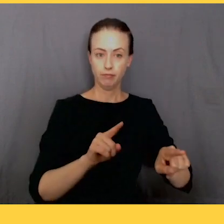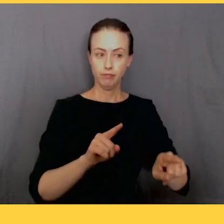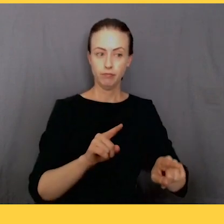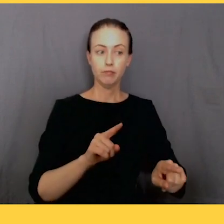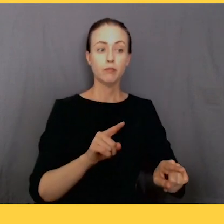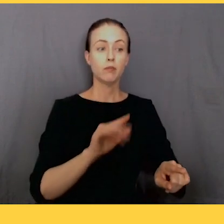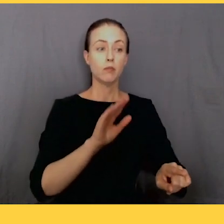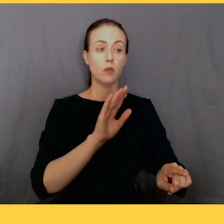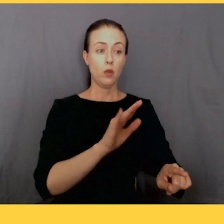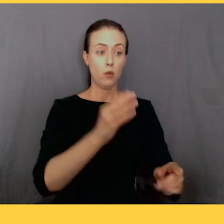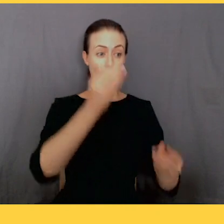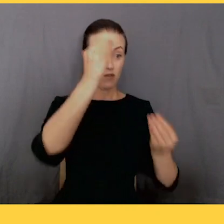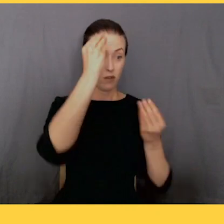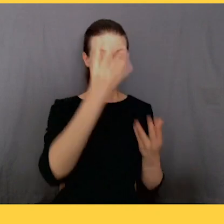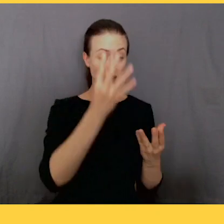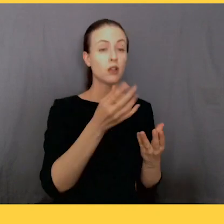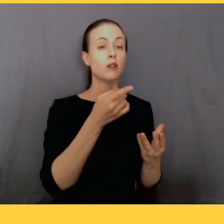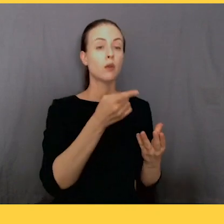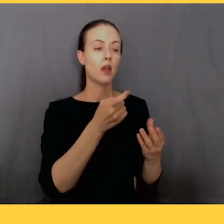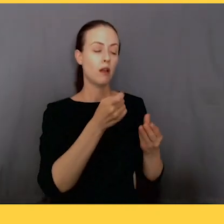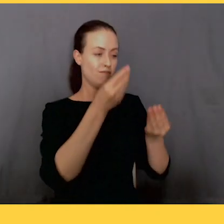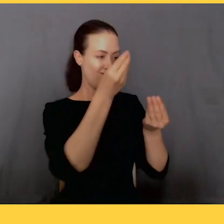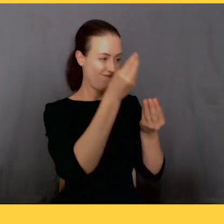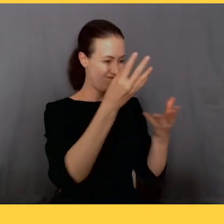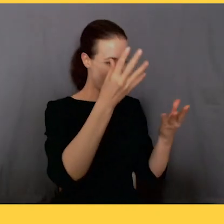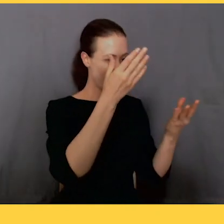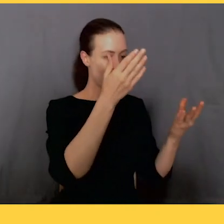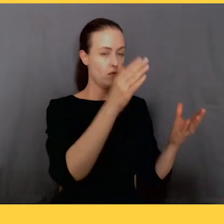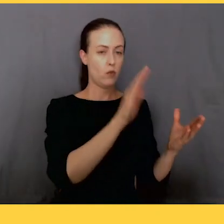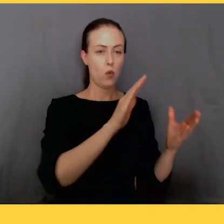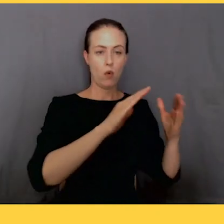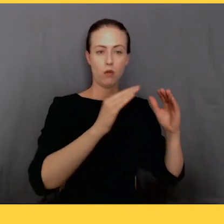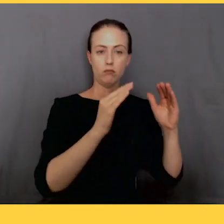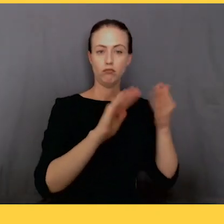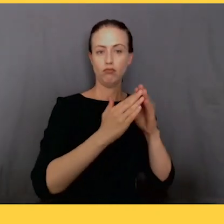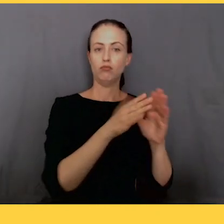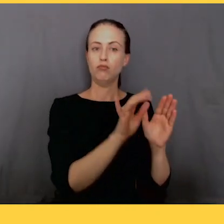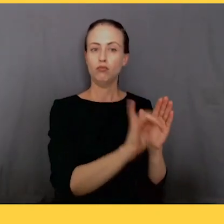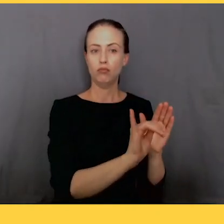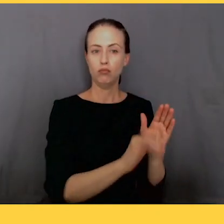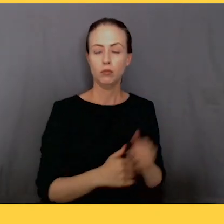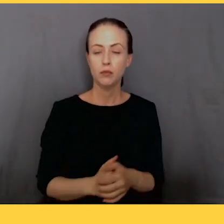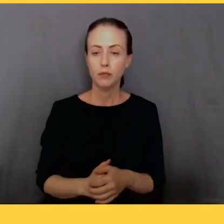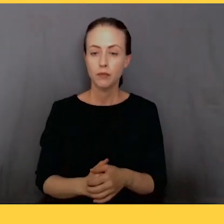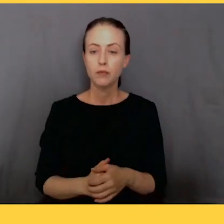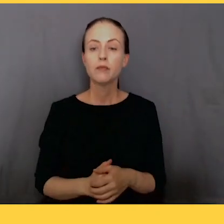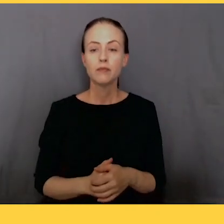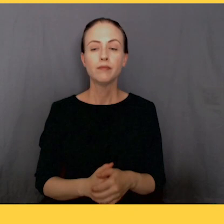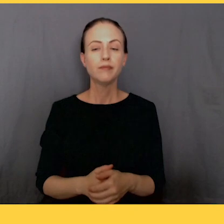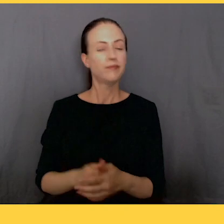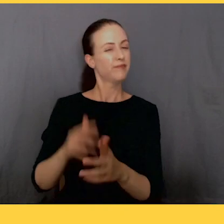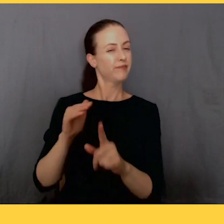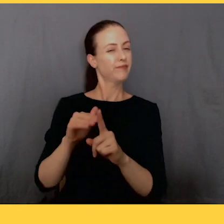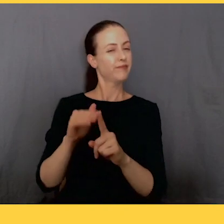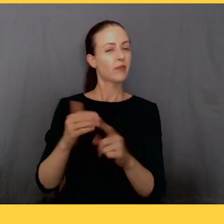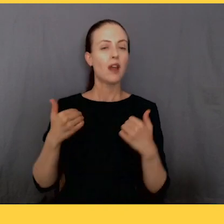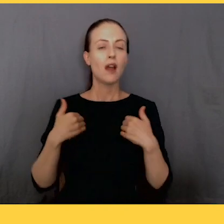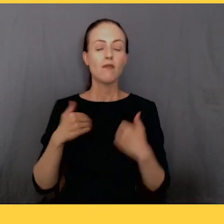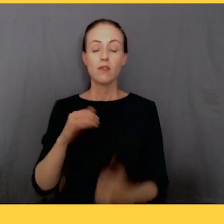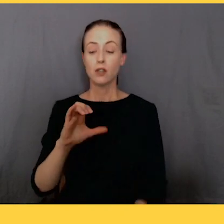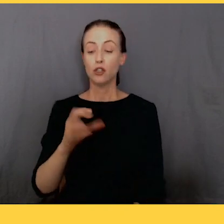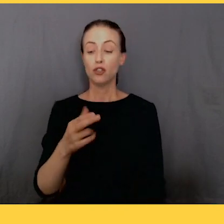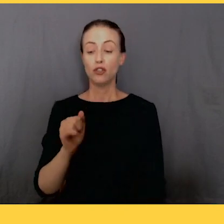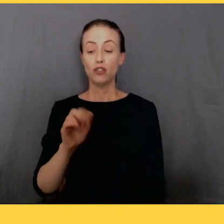and community peers. So I wanted to remind everyone that there's a chat window in the Skype tonight that you